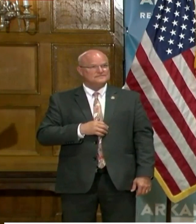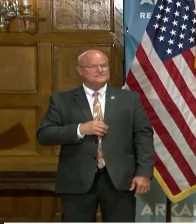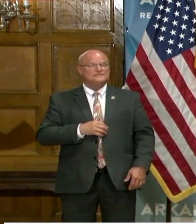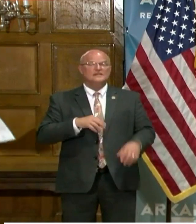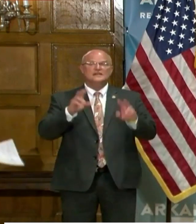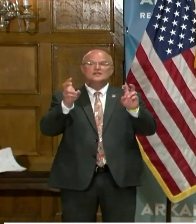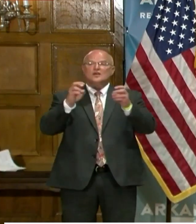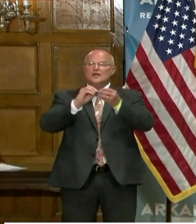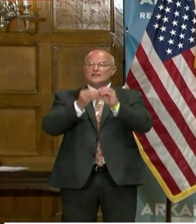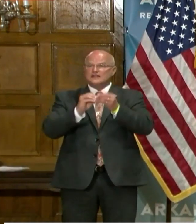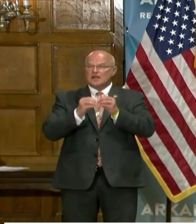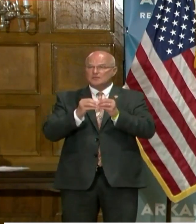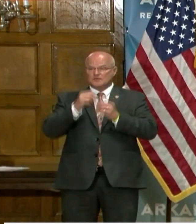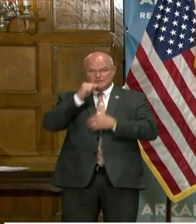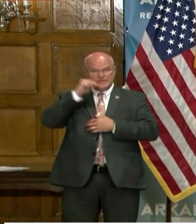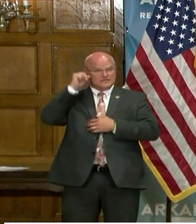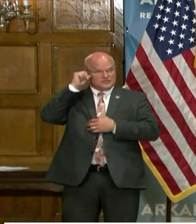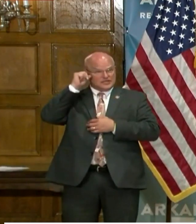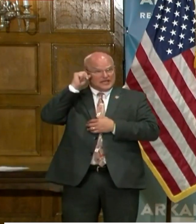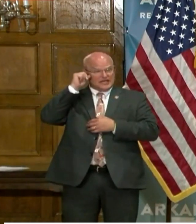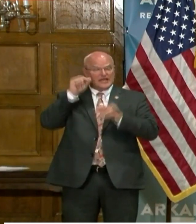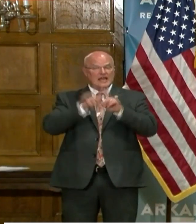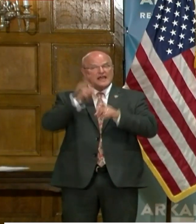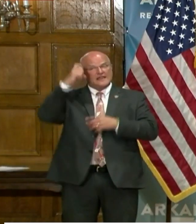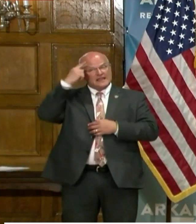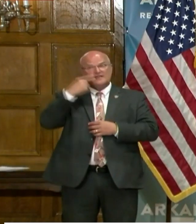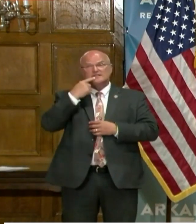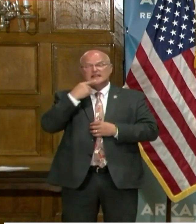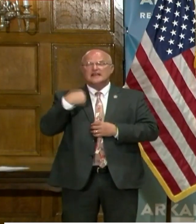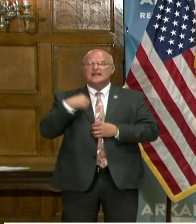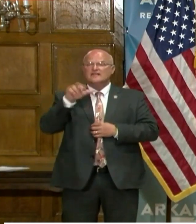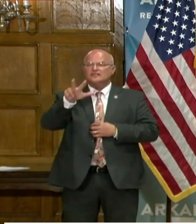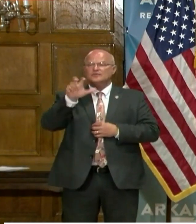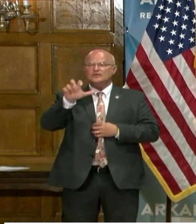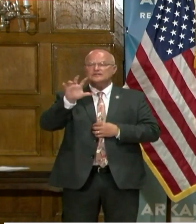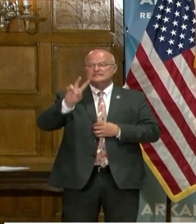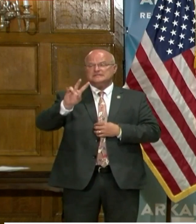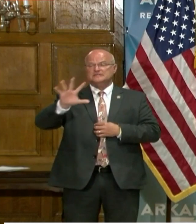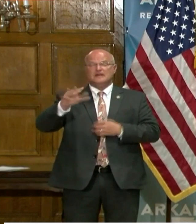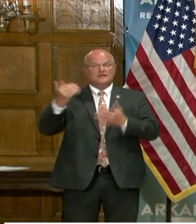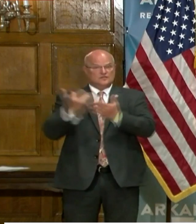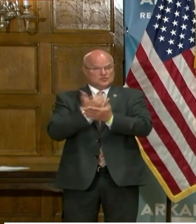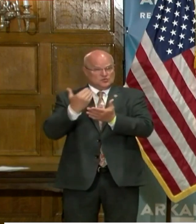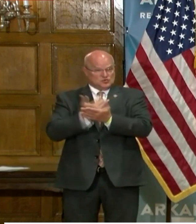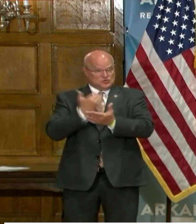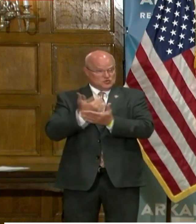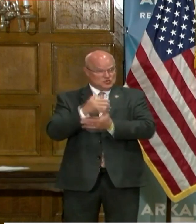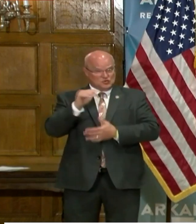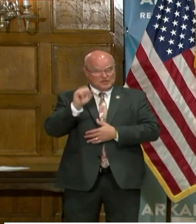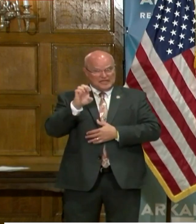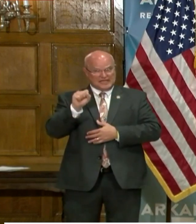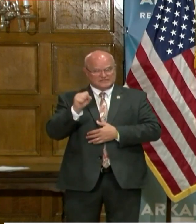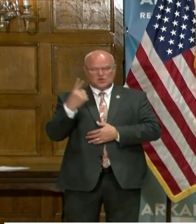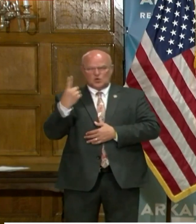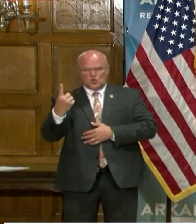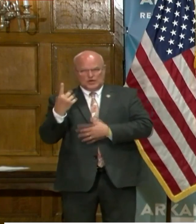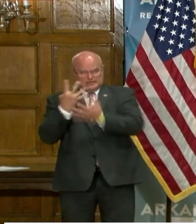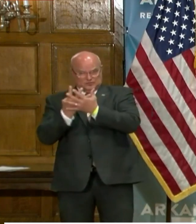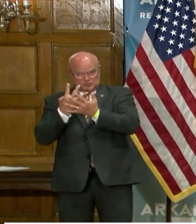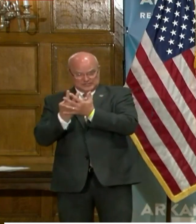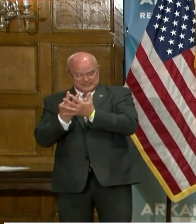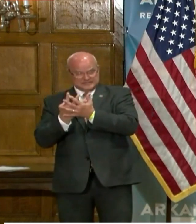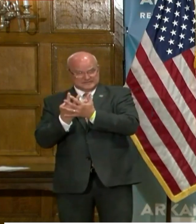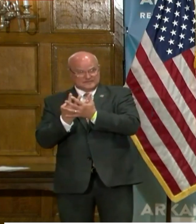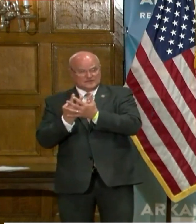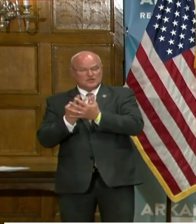In terms of the numbers for yesterday, as the Governor mentioned, we did have 375 new cases. One of those was in a correctional facility,